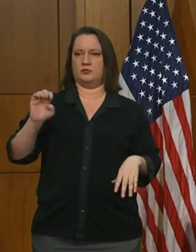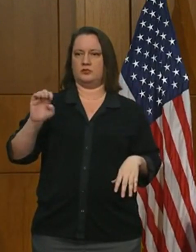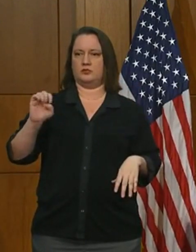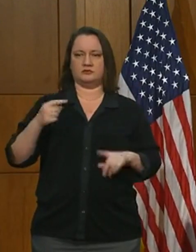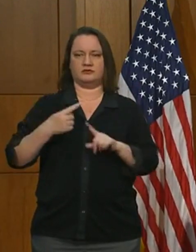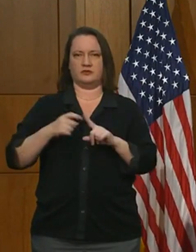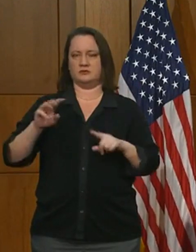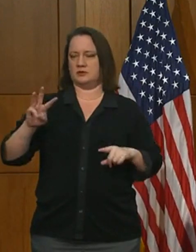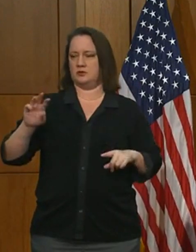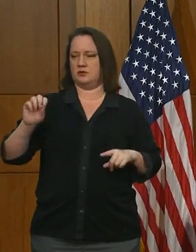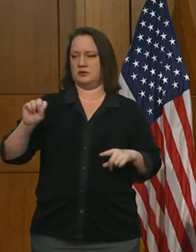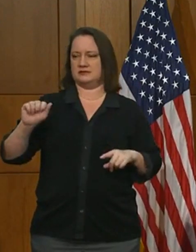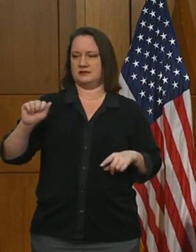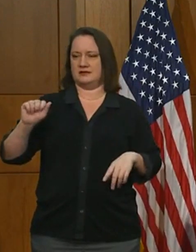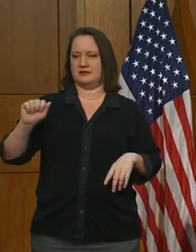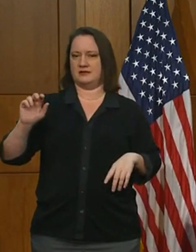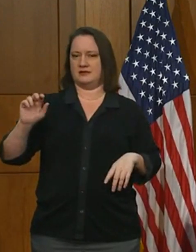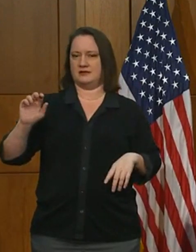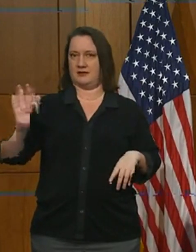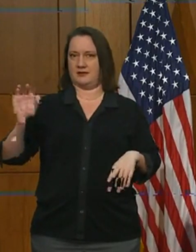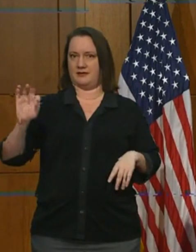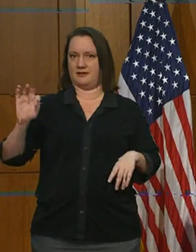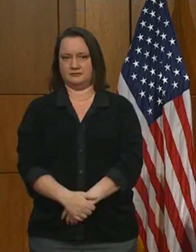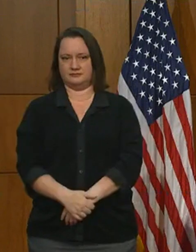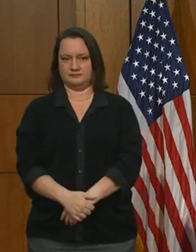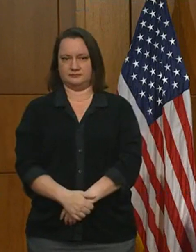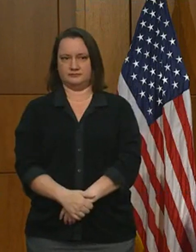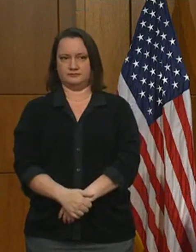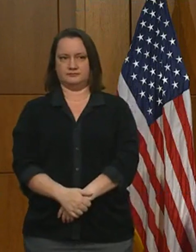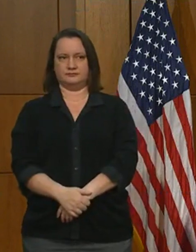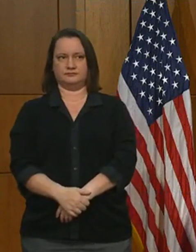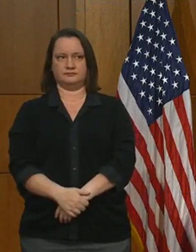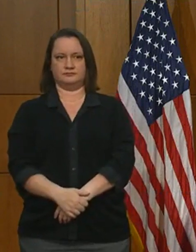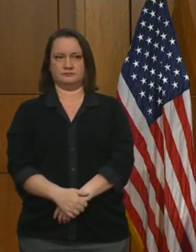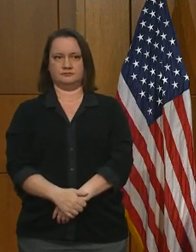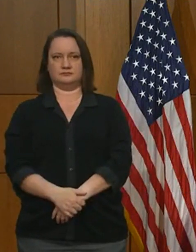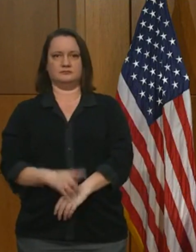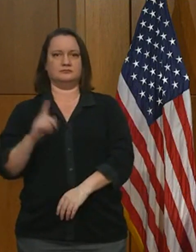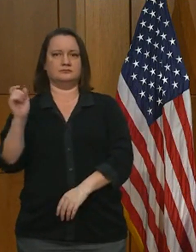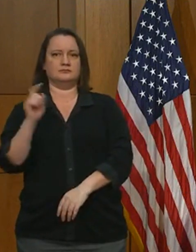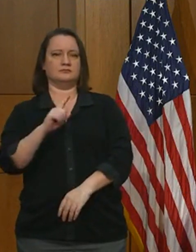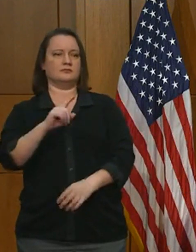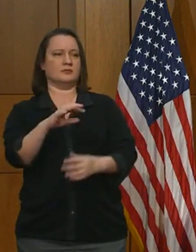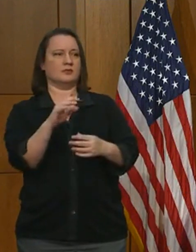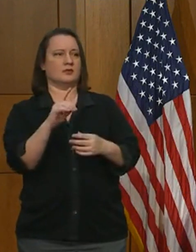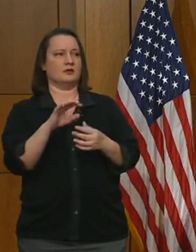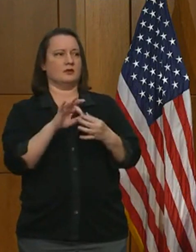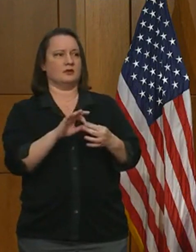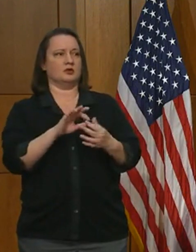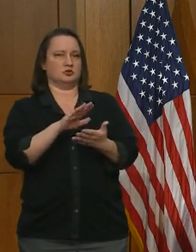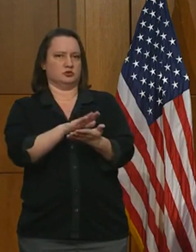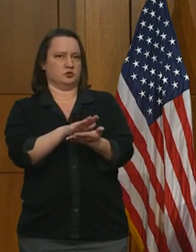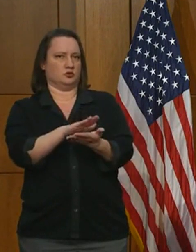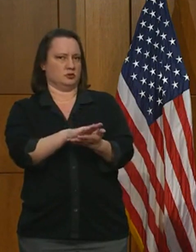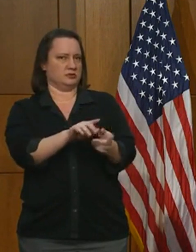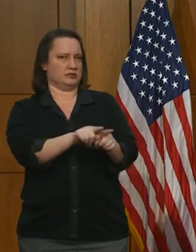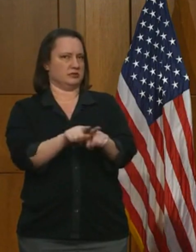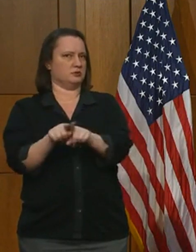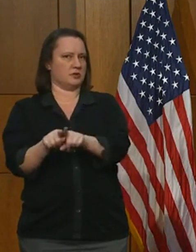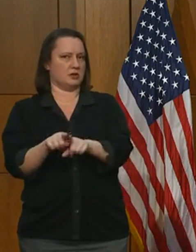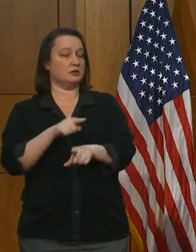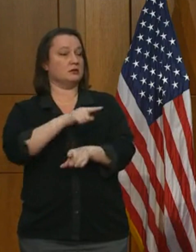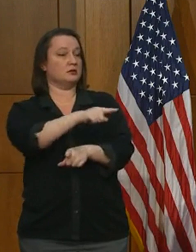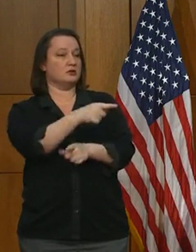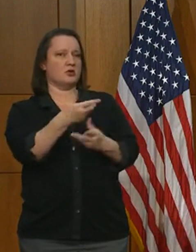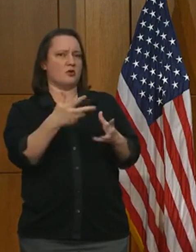Yeah, Governor, thank you so much. I want to ask a question about schools as well, and you've kind of spoken a little